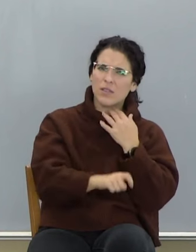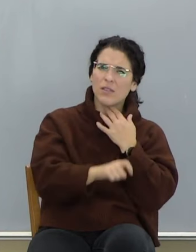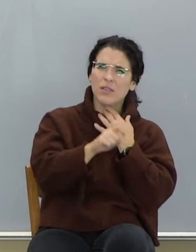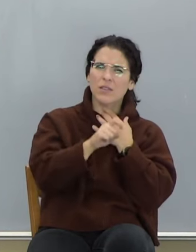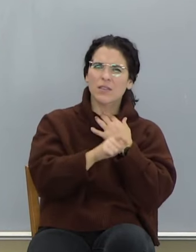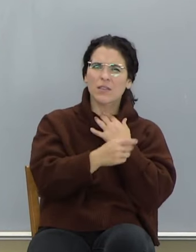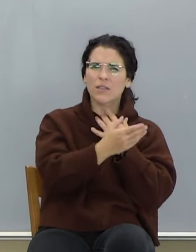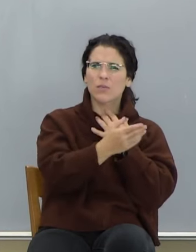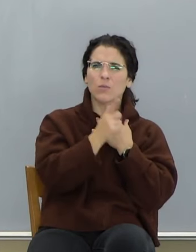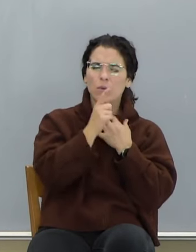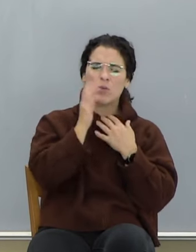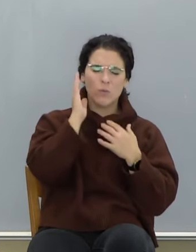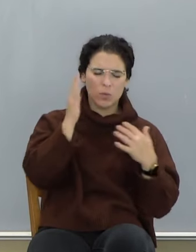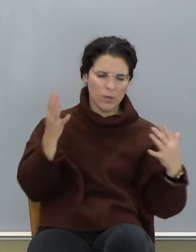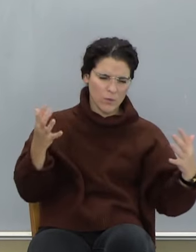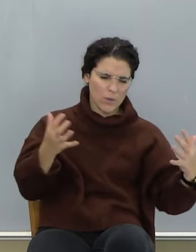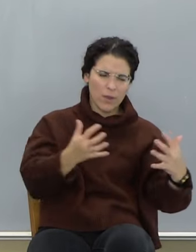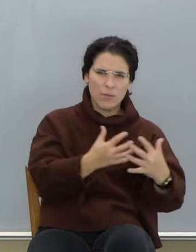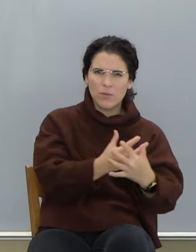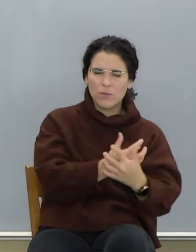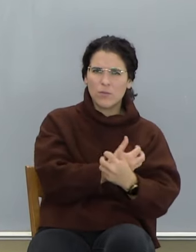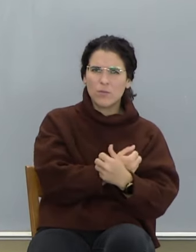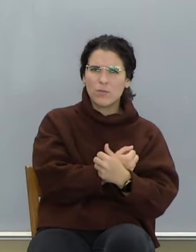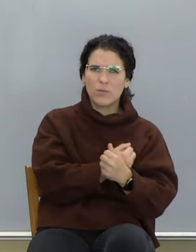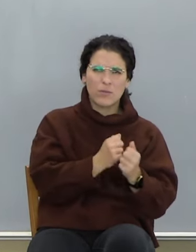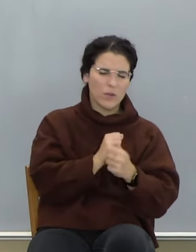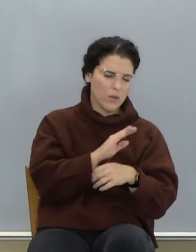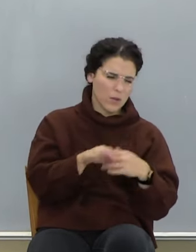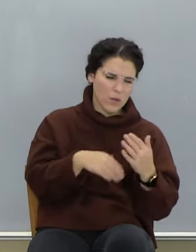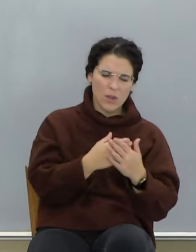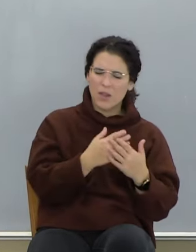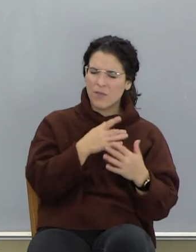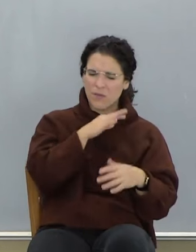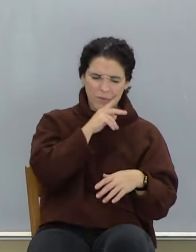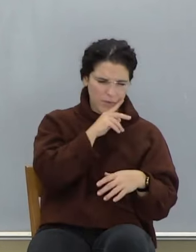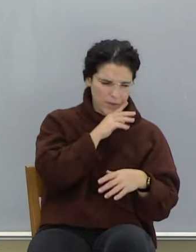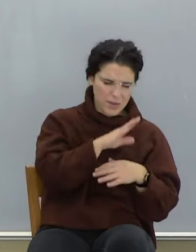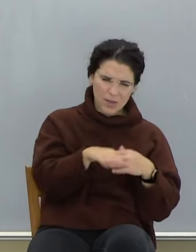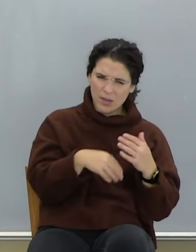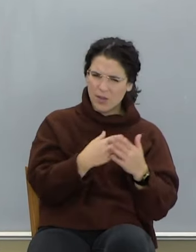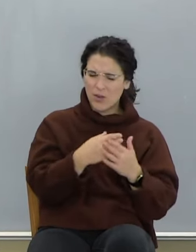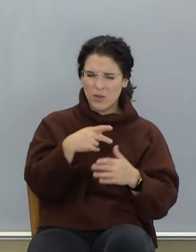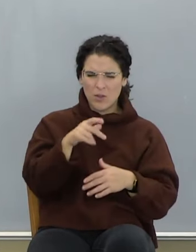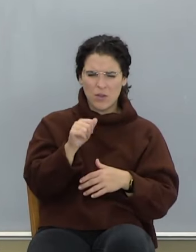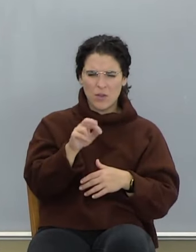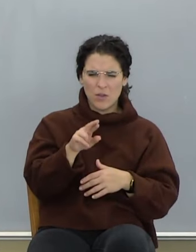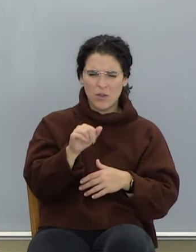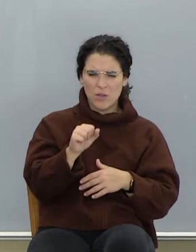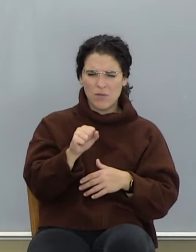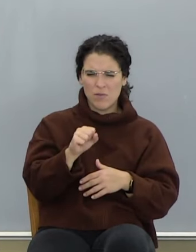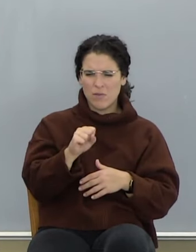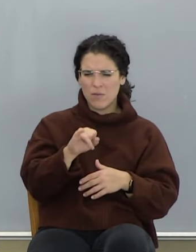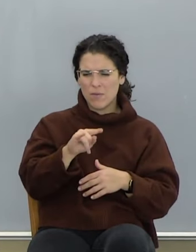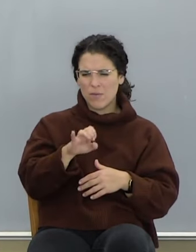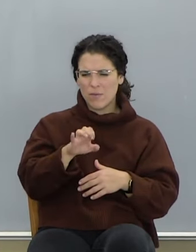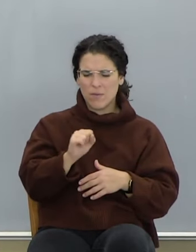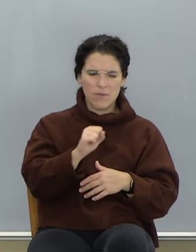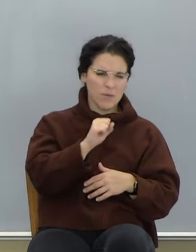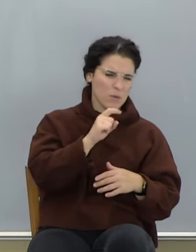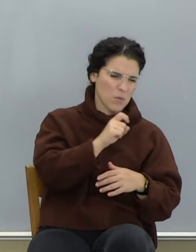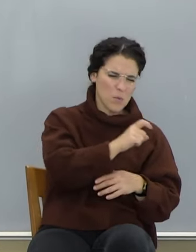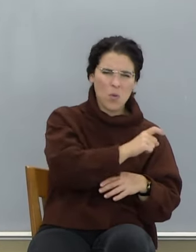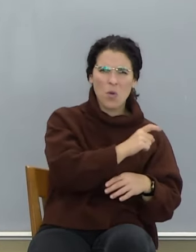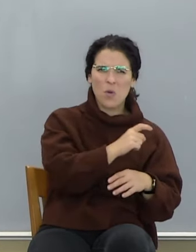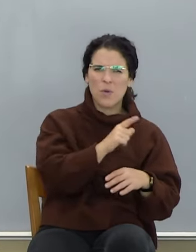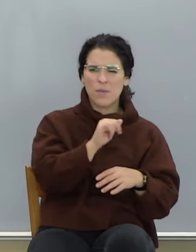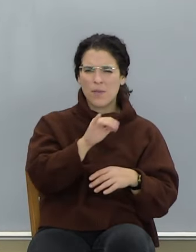one that'll wrap His arms around you with all of your filth and all of your parasites and all of your worms and all of your lice,